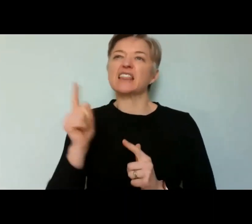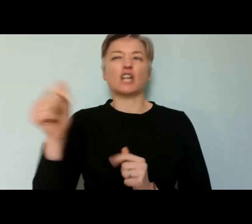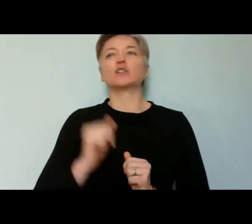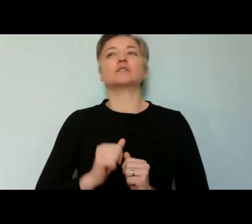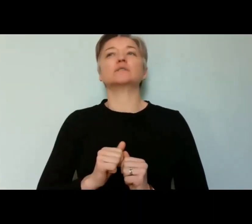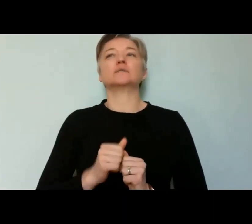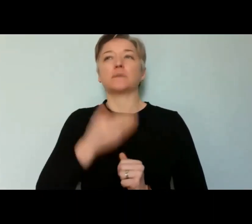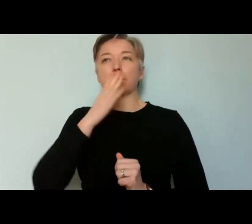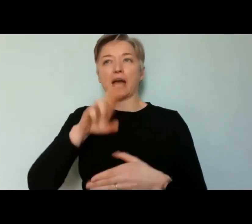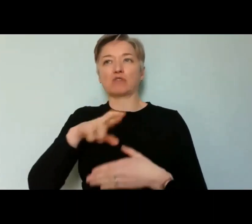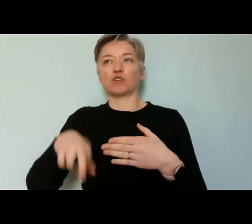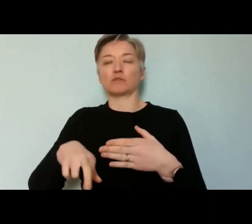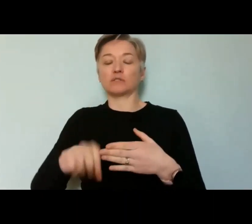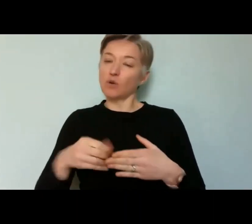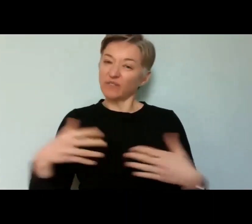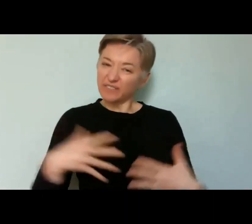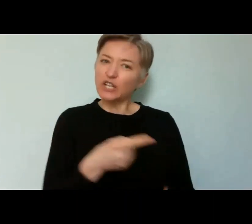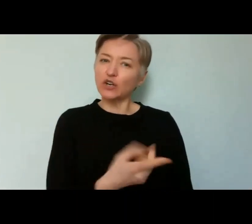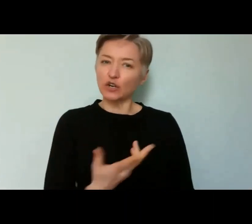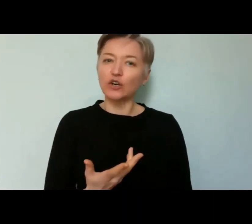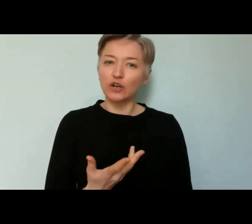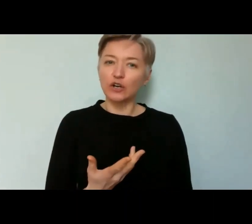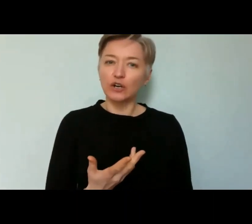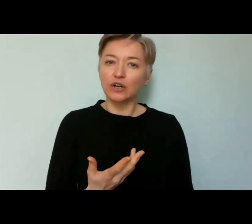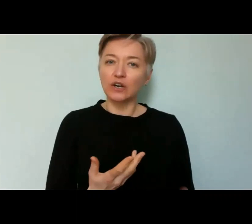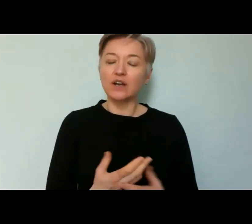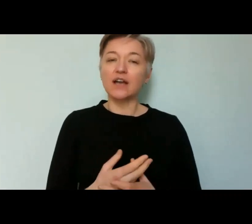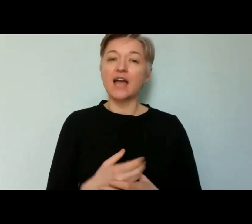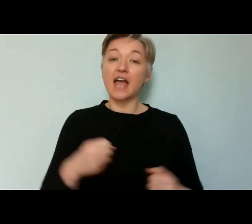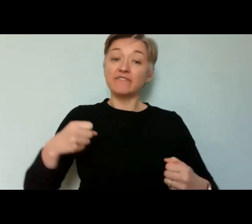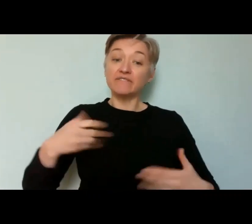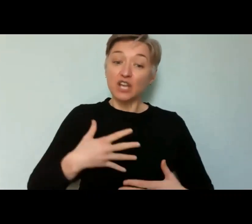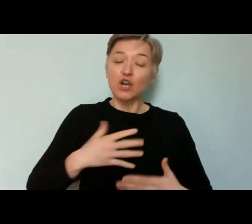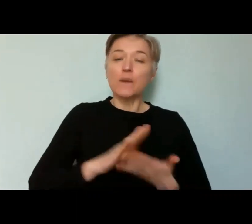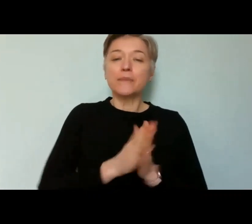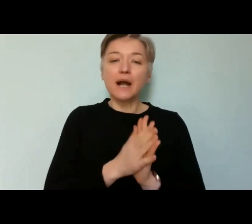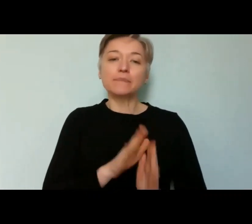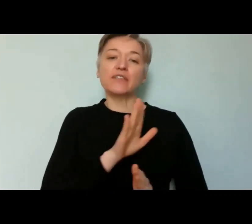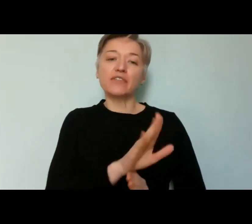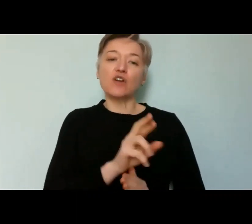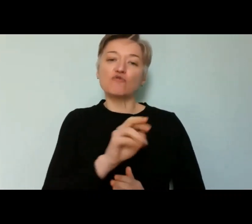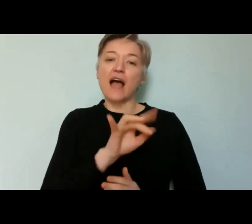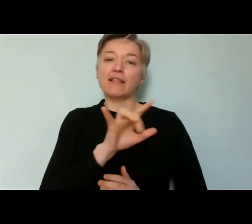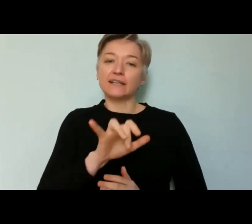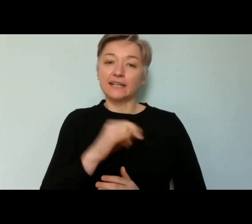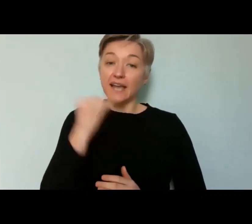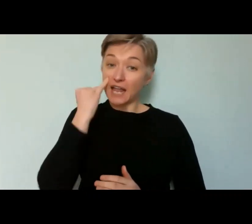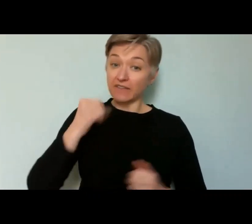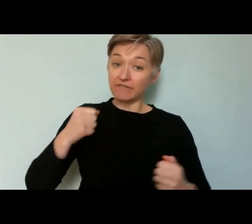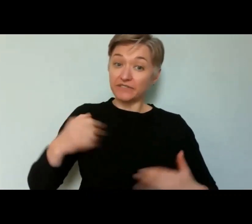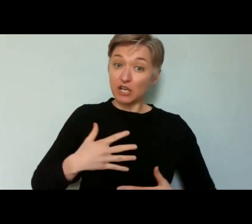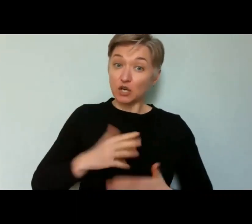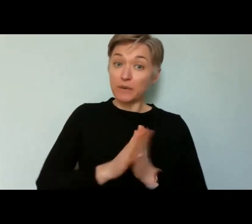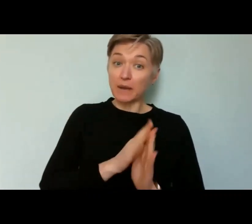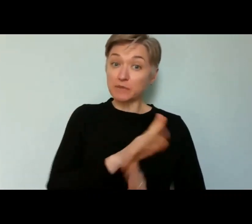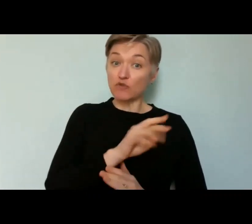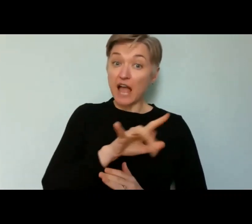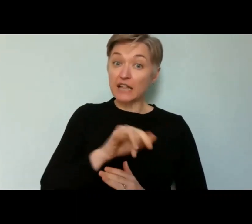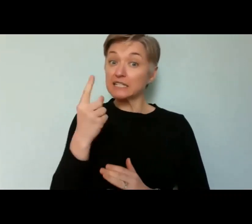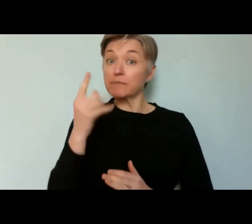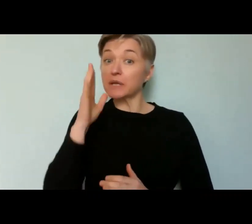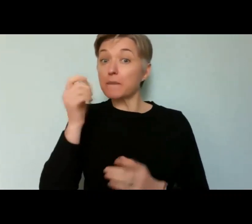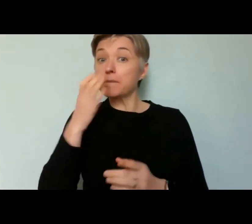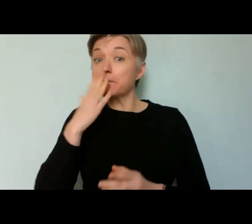there are fear. And when we have fear, fear begins to be your reality. And if that is your reality, that there is something that's going to happen,